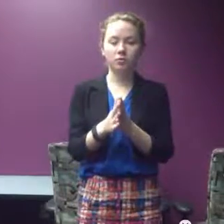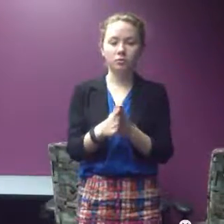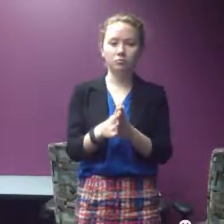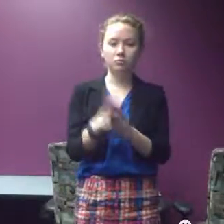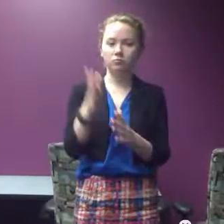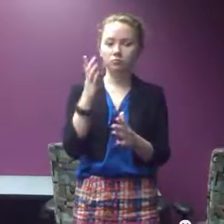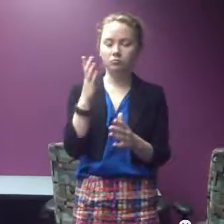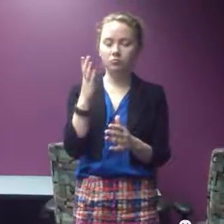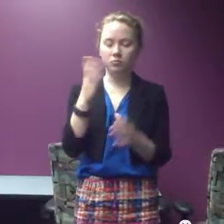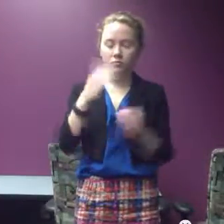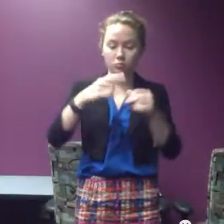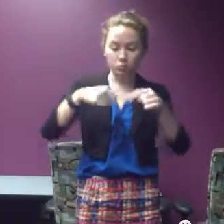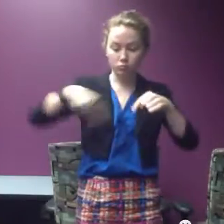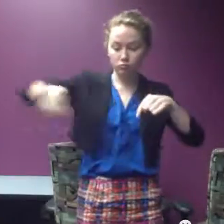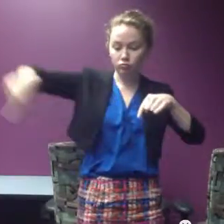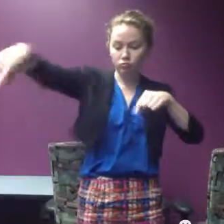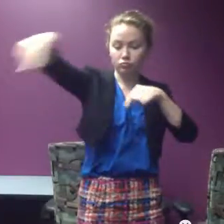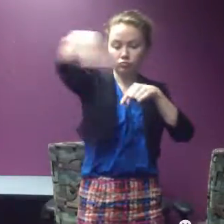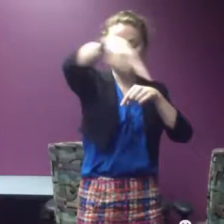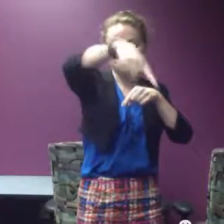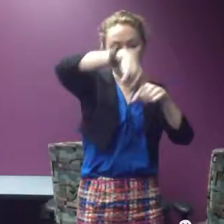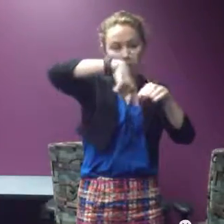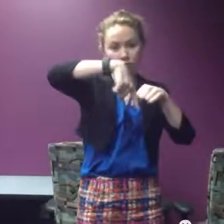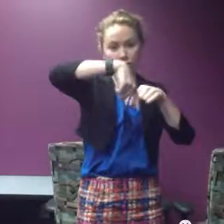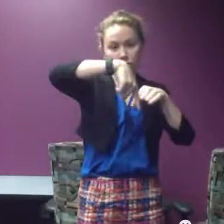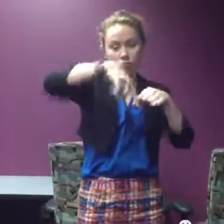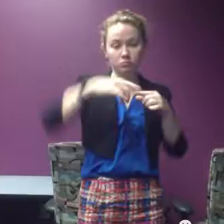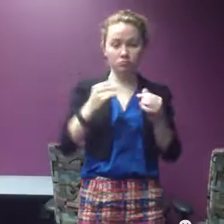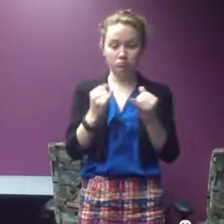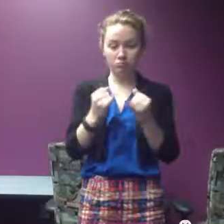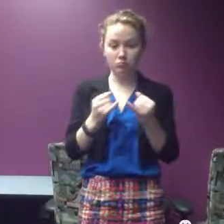the two compound parts of parameter are.